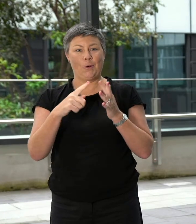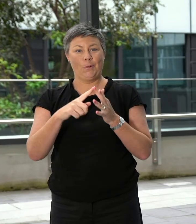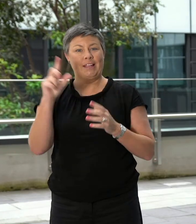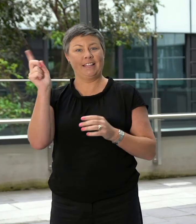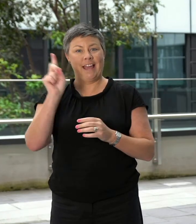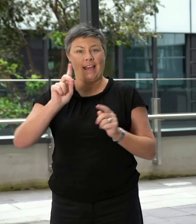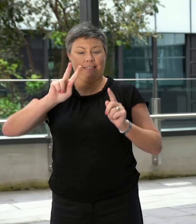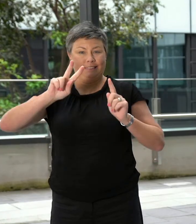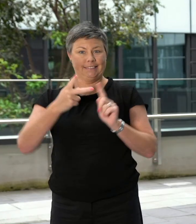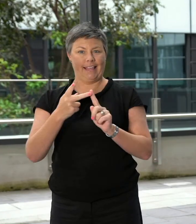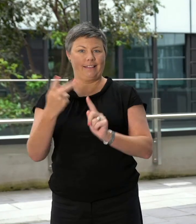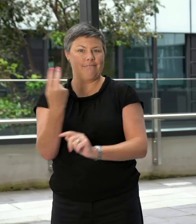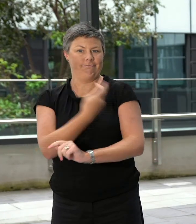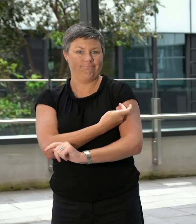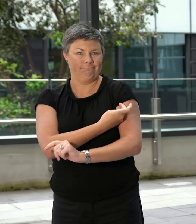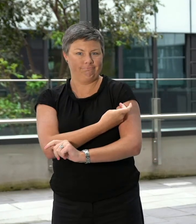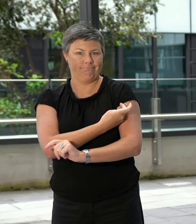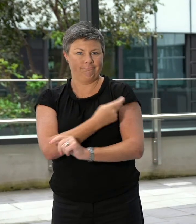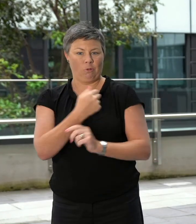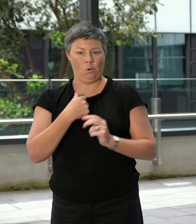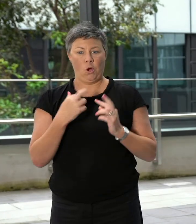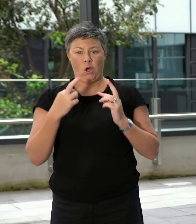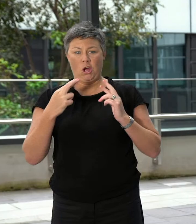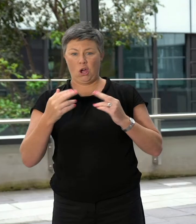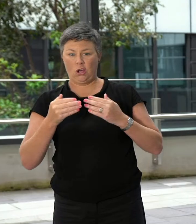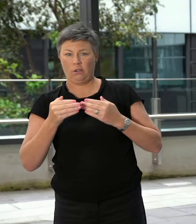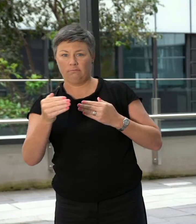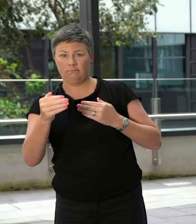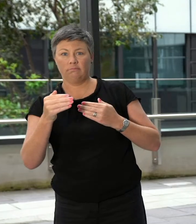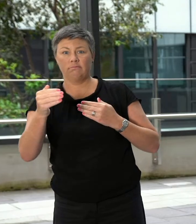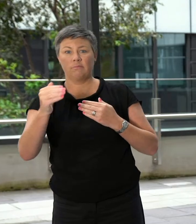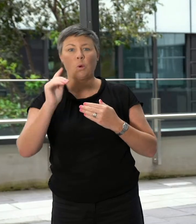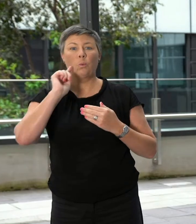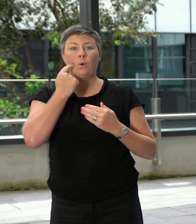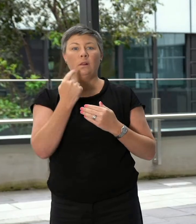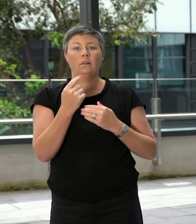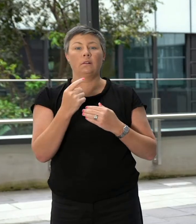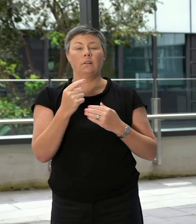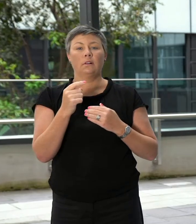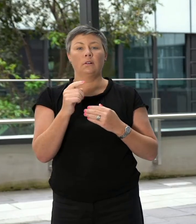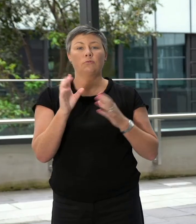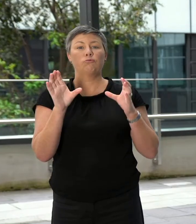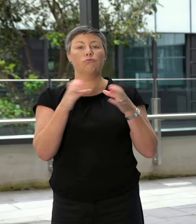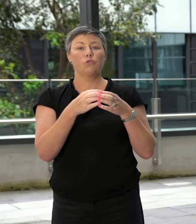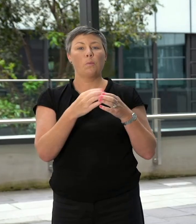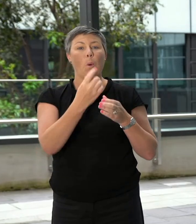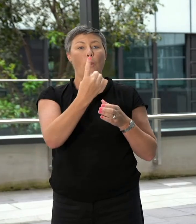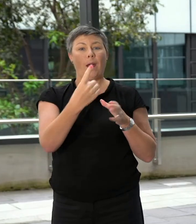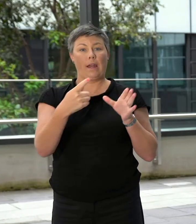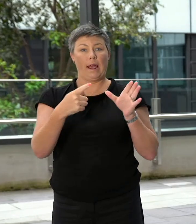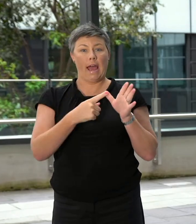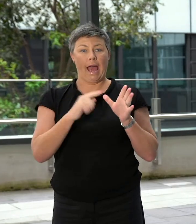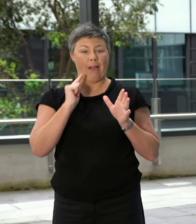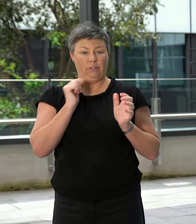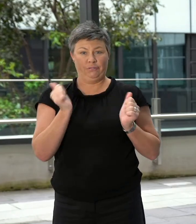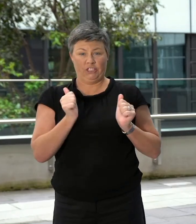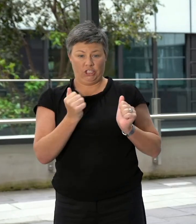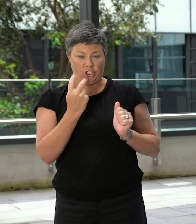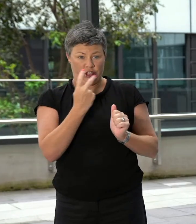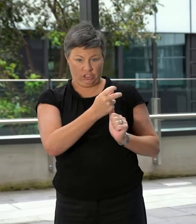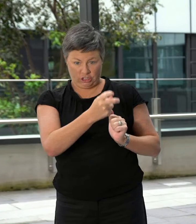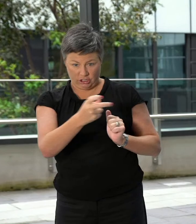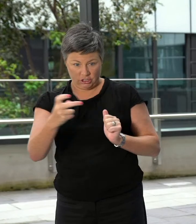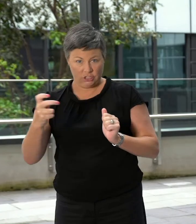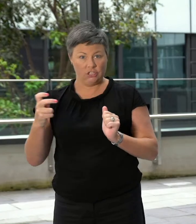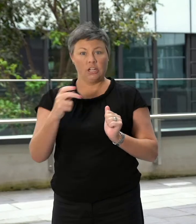2 weeks we will complete the first dose of vaccination for that 1A category and be able